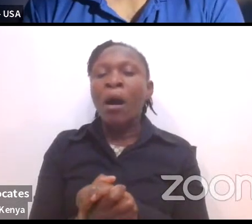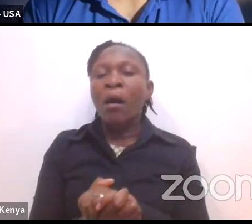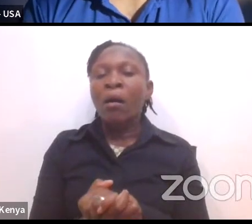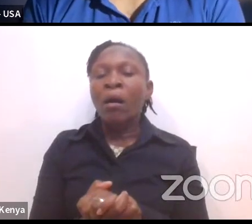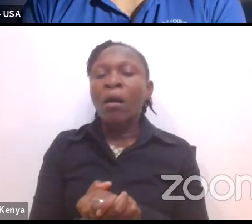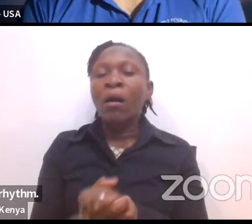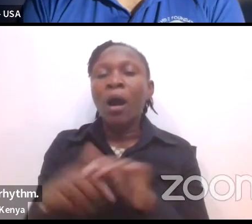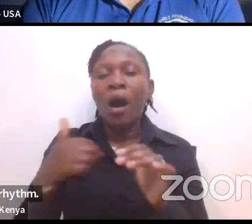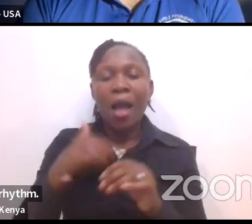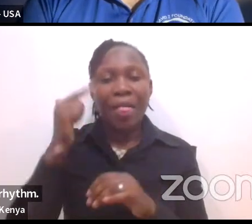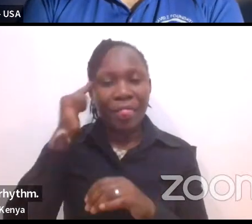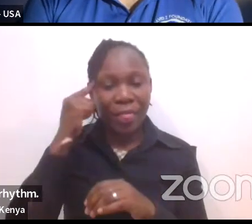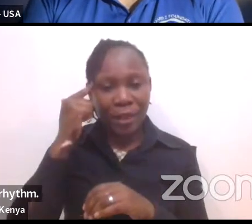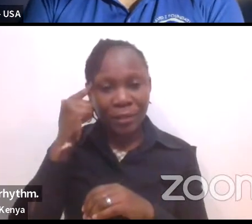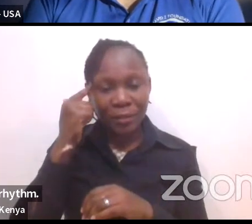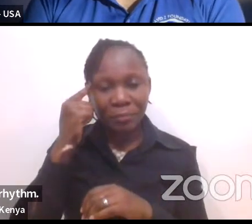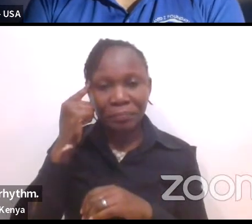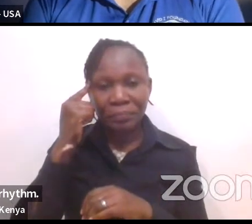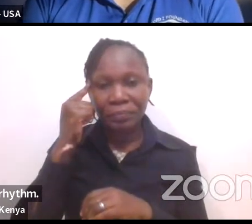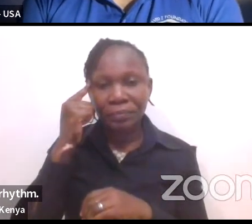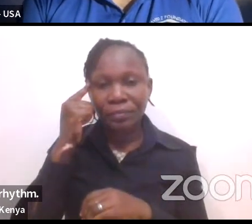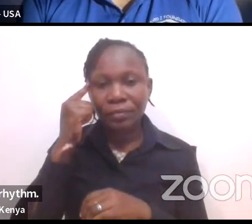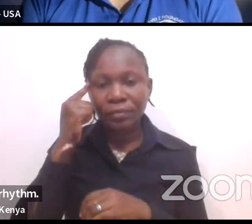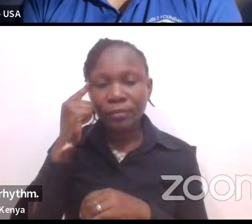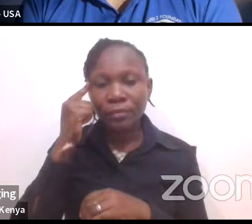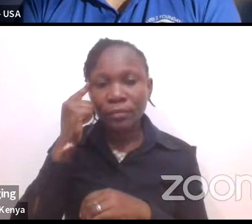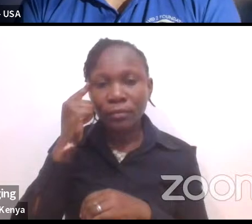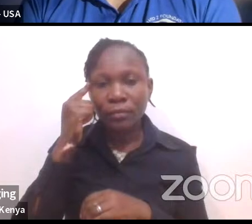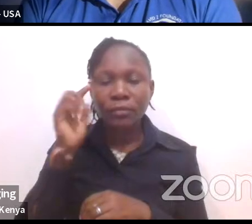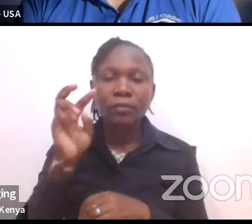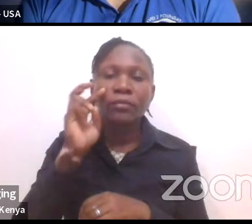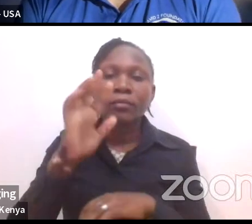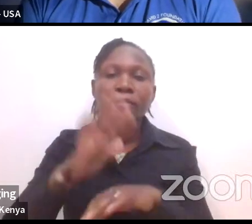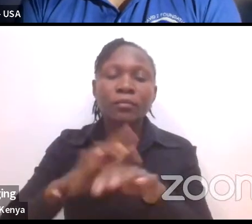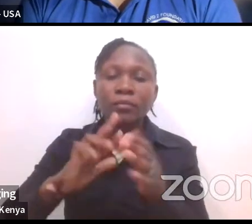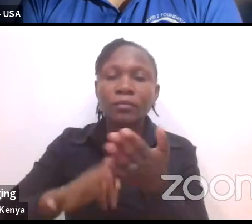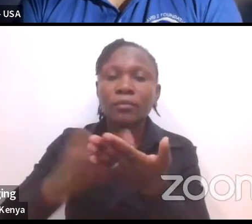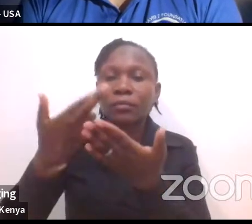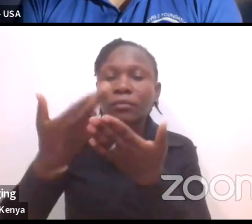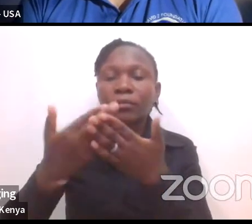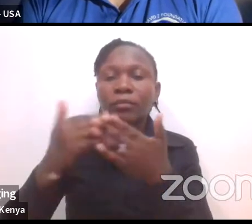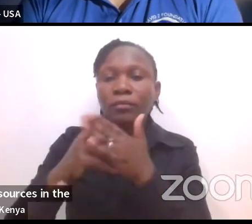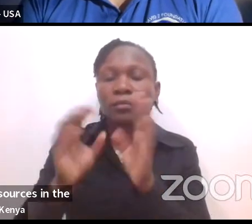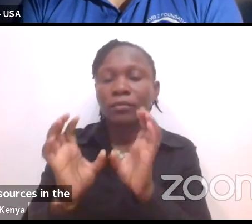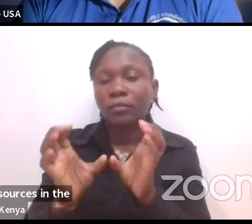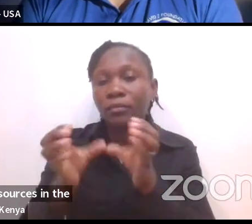I think that leveraging the resources in the community is one way.